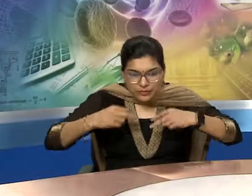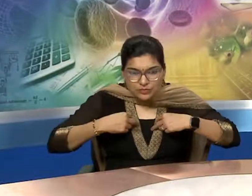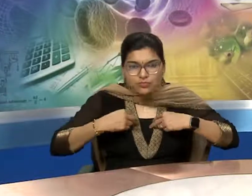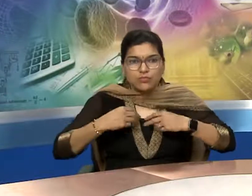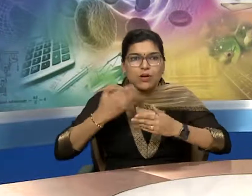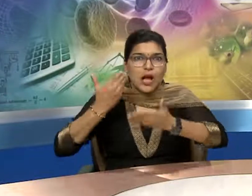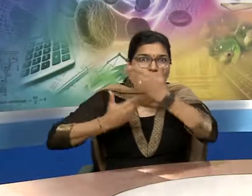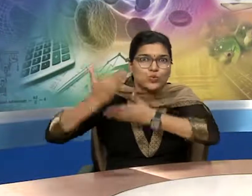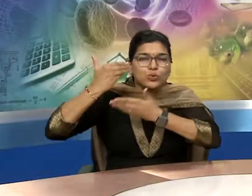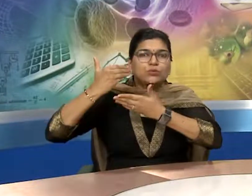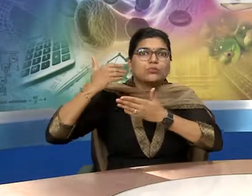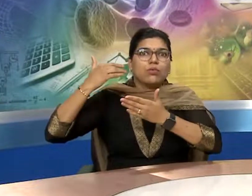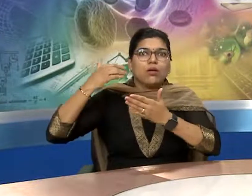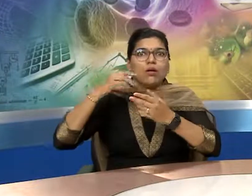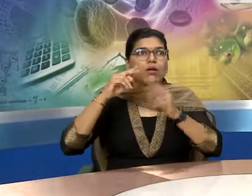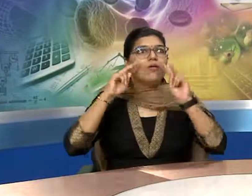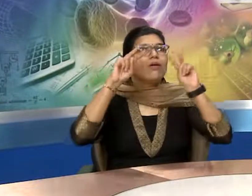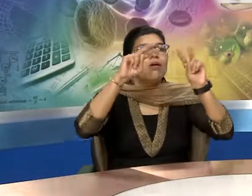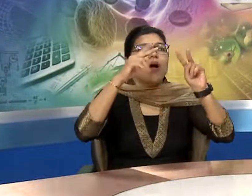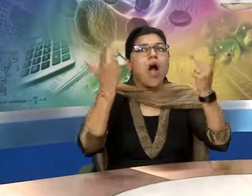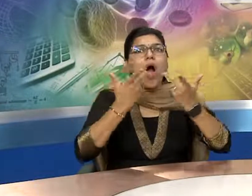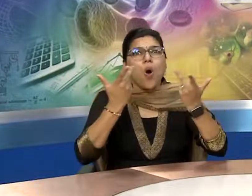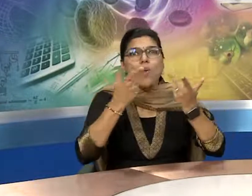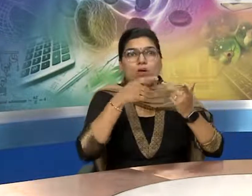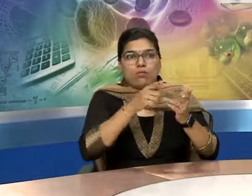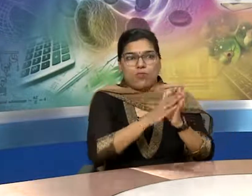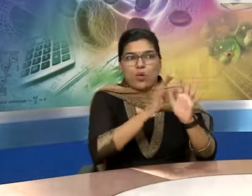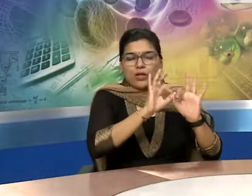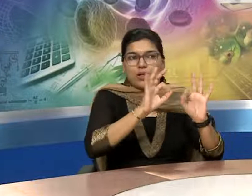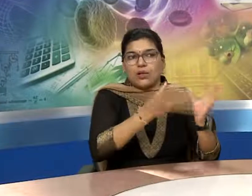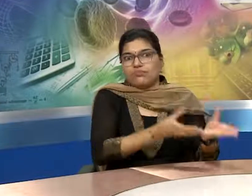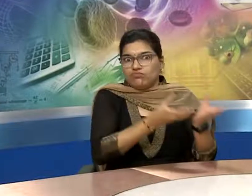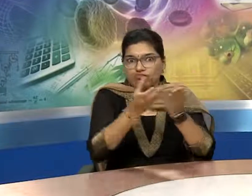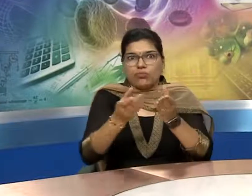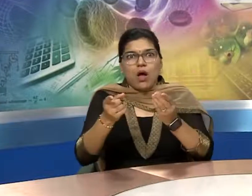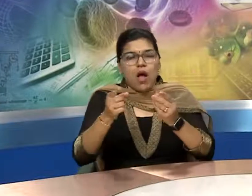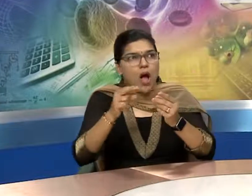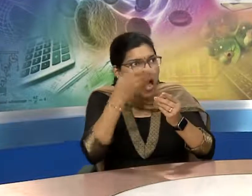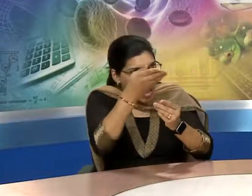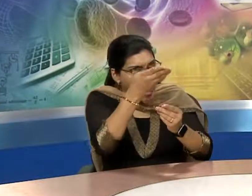promote an enlightened citizenship